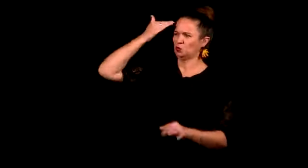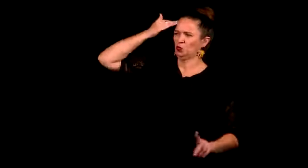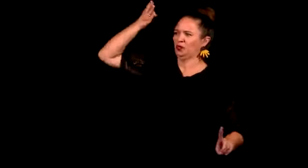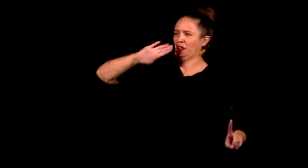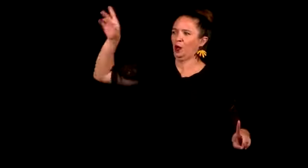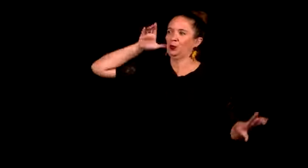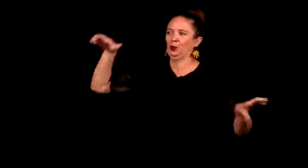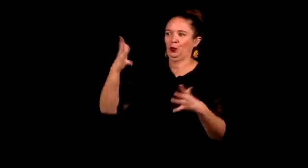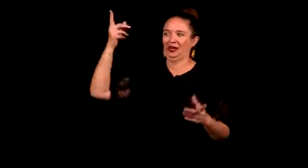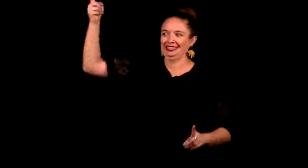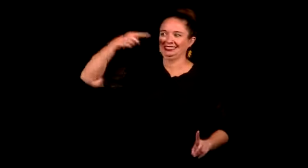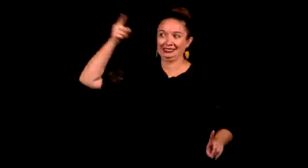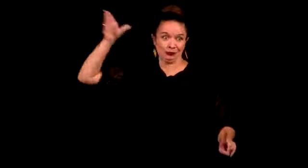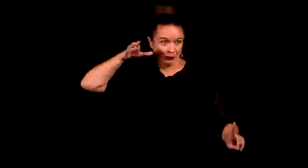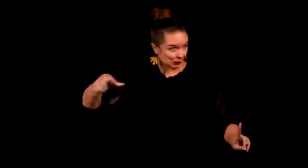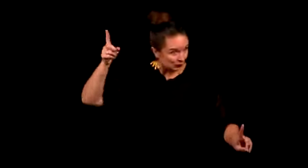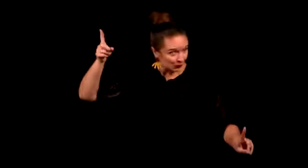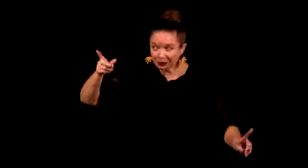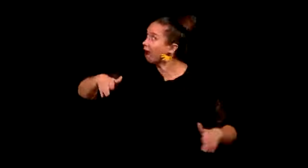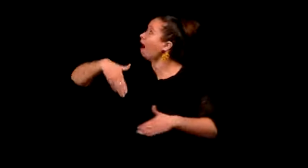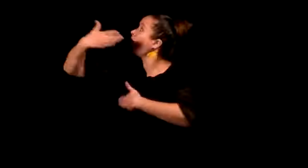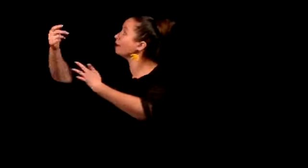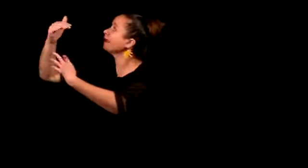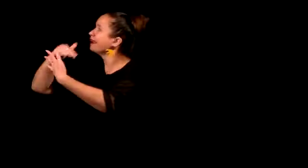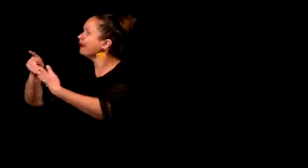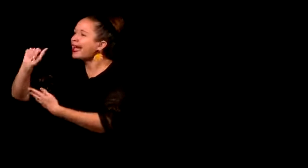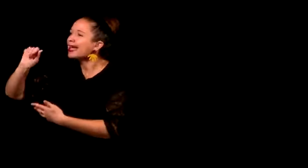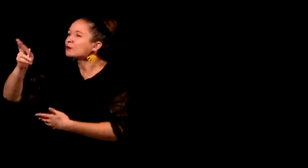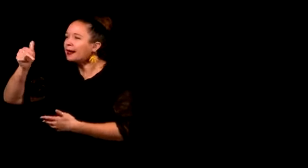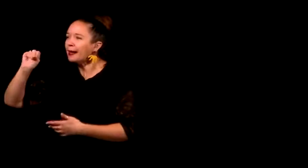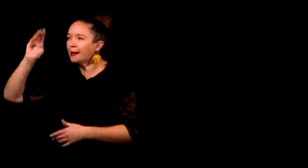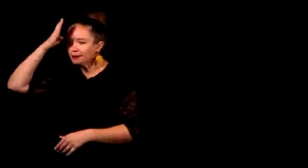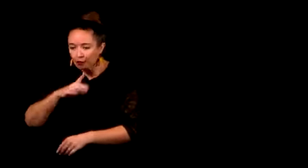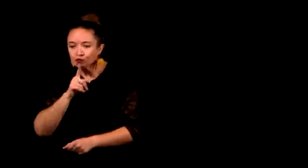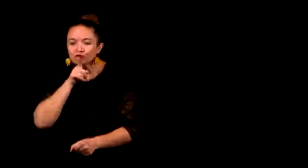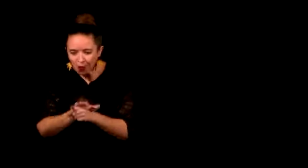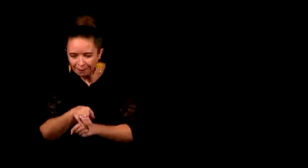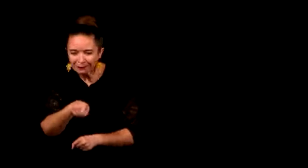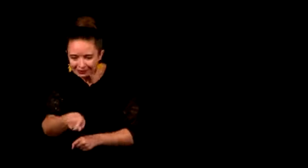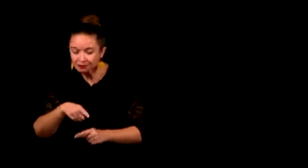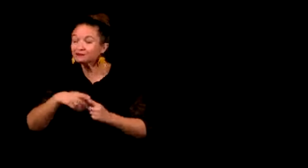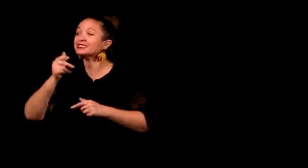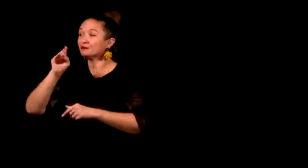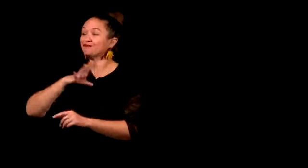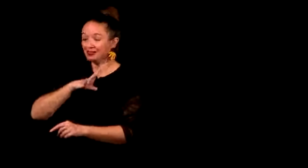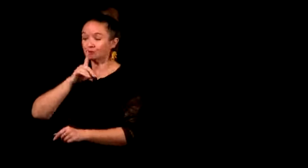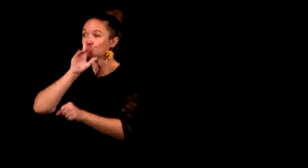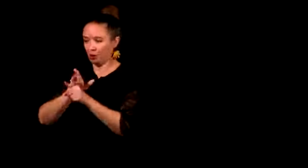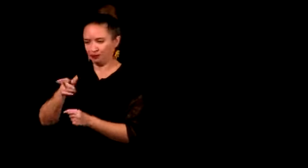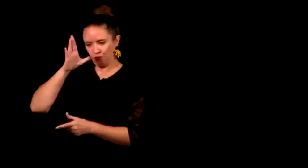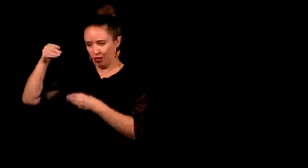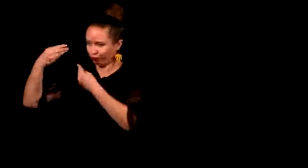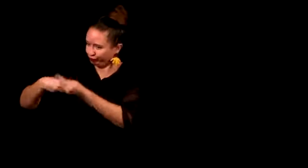completed. But he knew that the temple would be completed because he trusted in God's word that it would be, and that the promise would